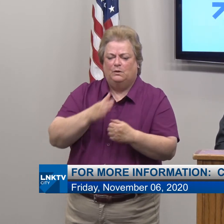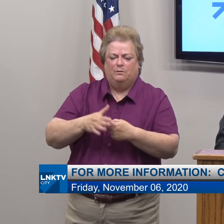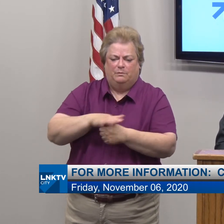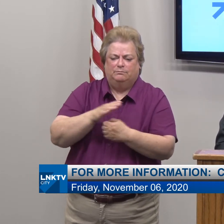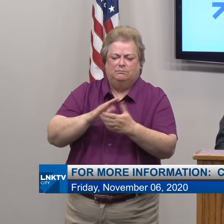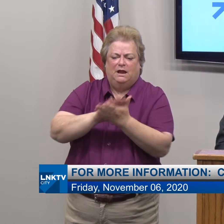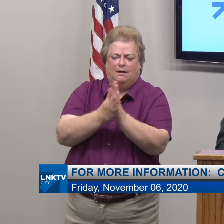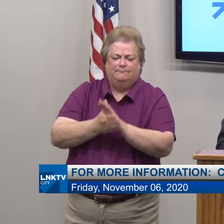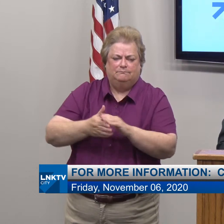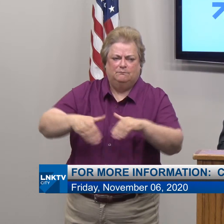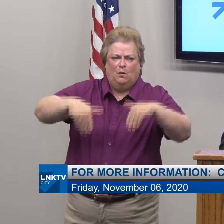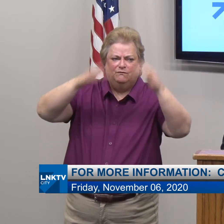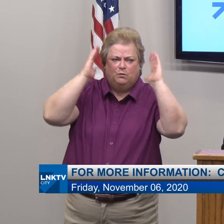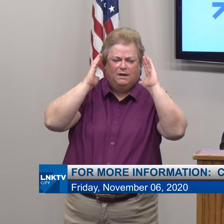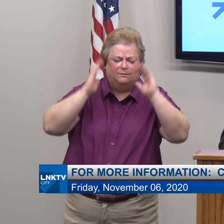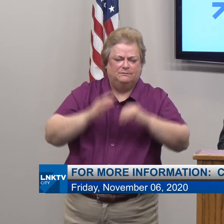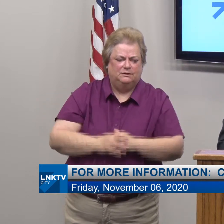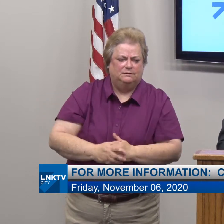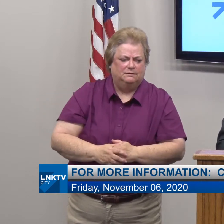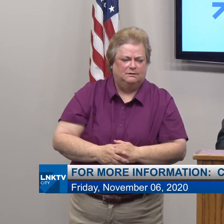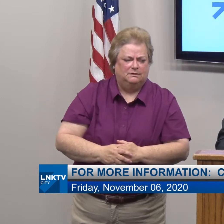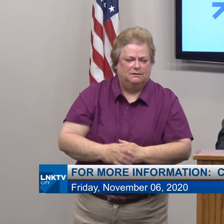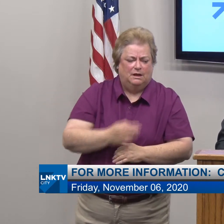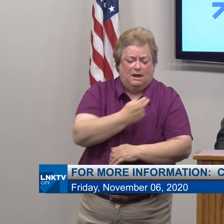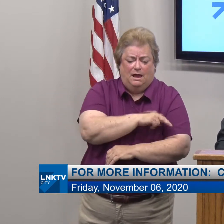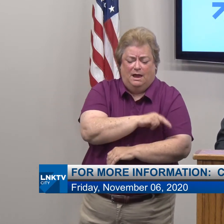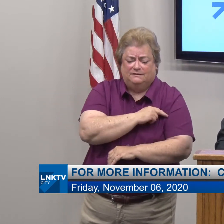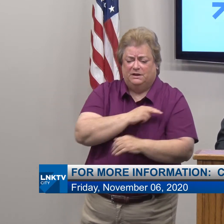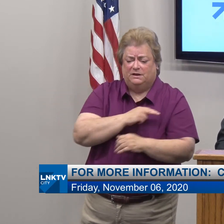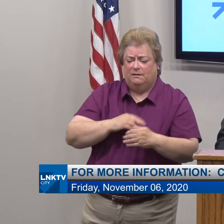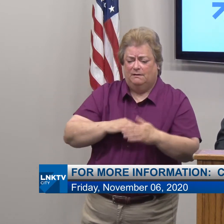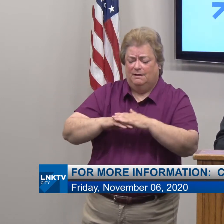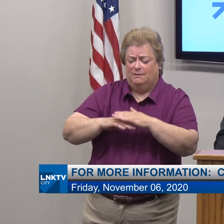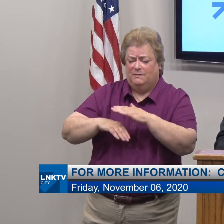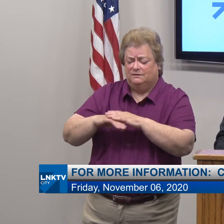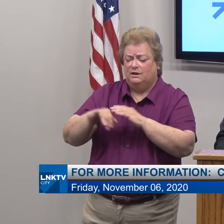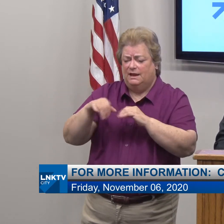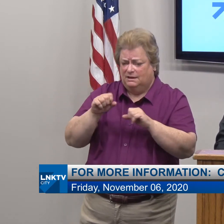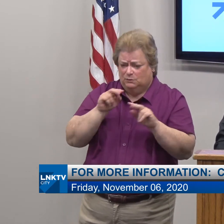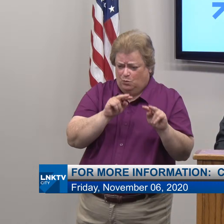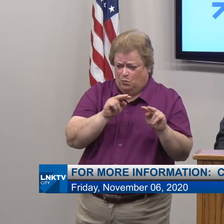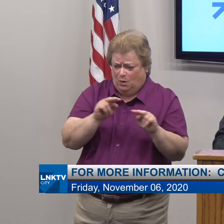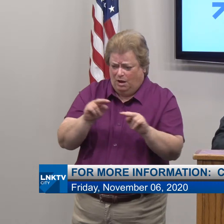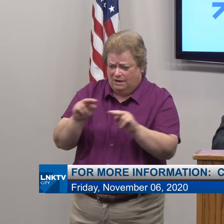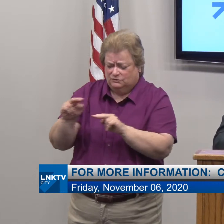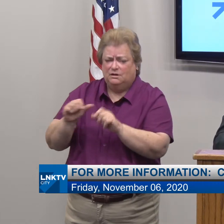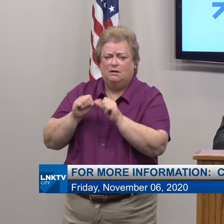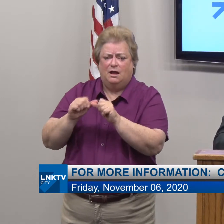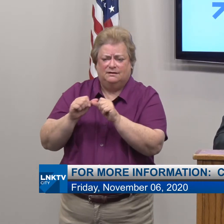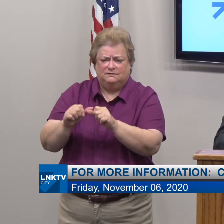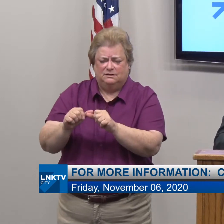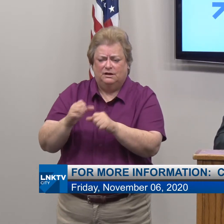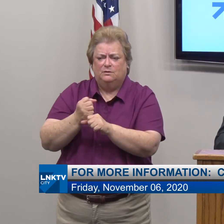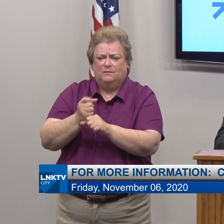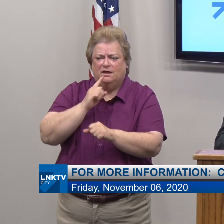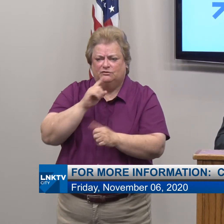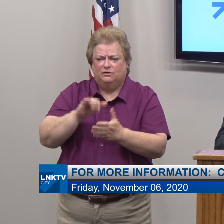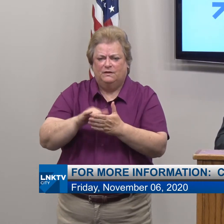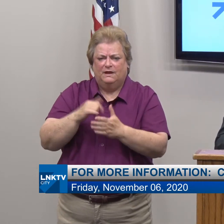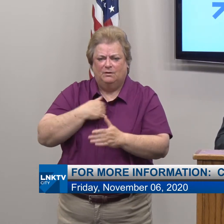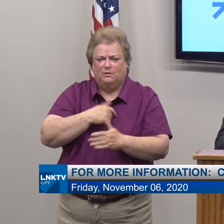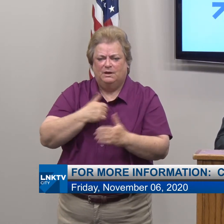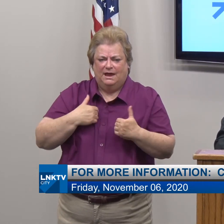overwhelmed. Hospital capacity in all of our facilities is monitored constantly to ensure that we have the